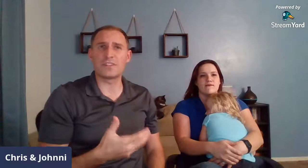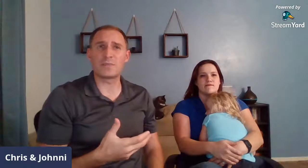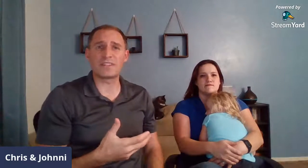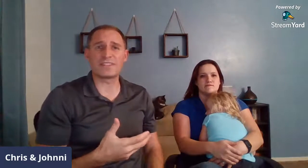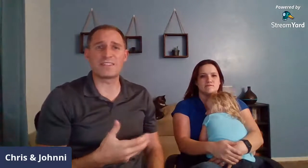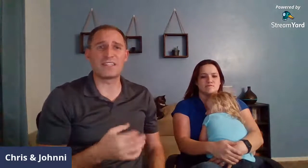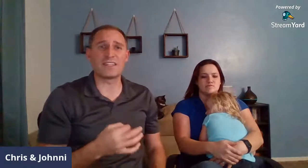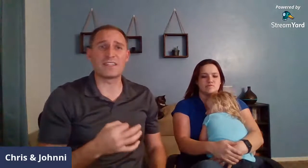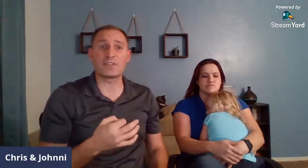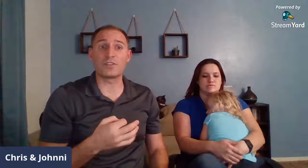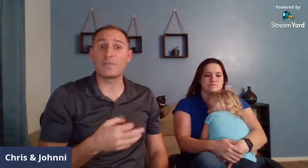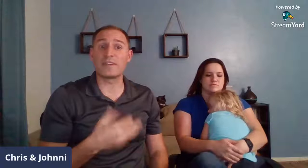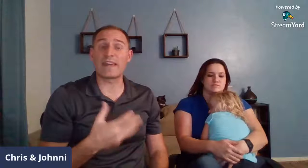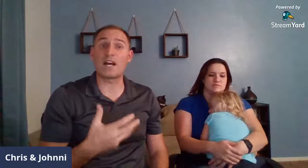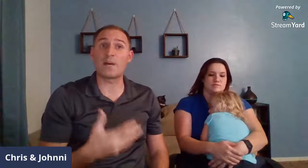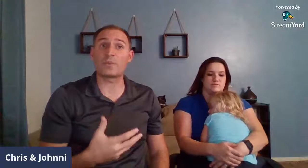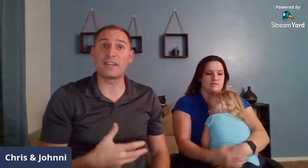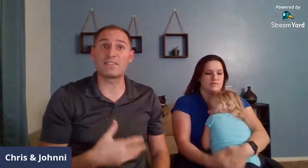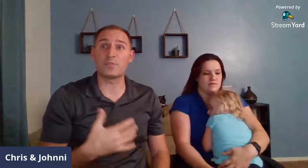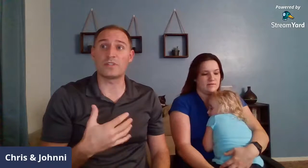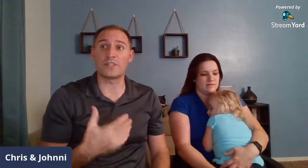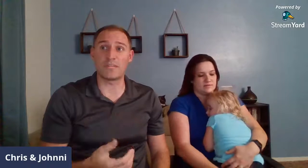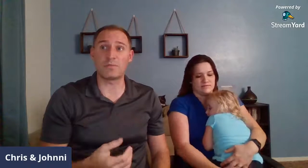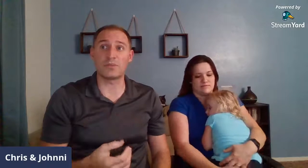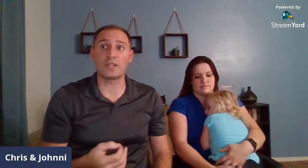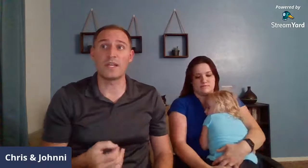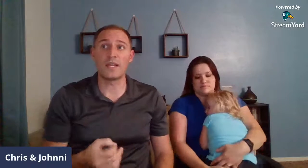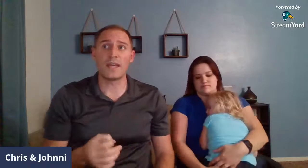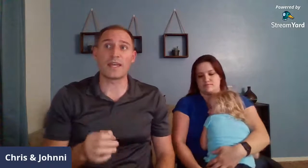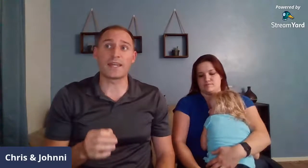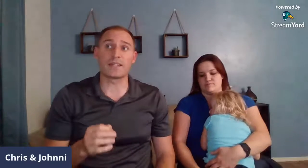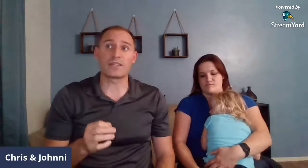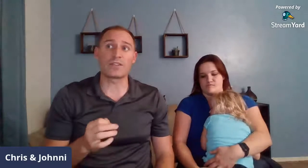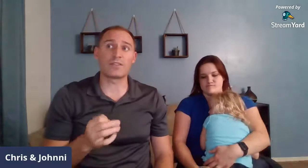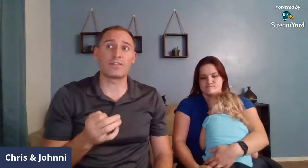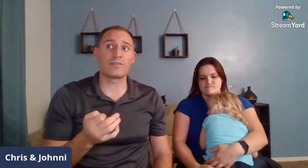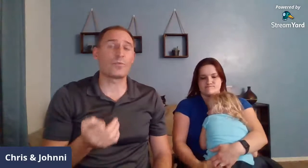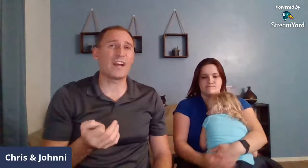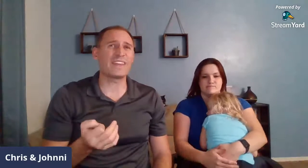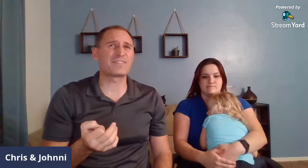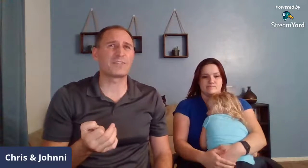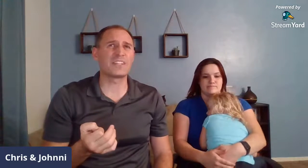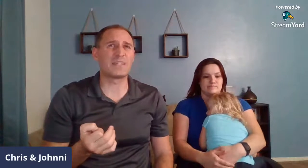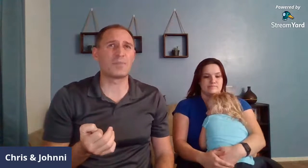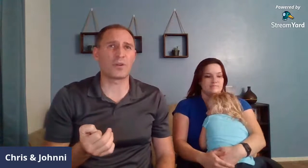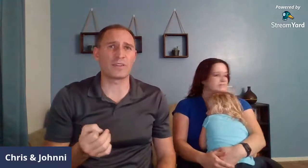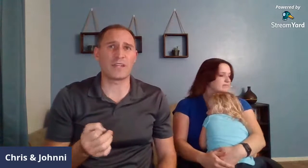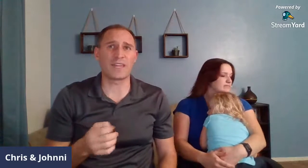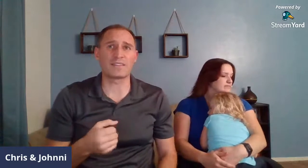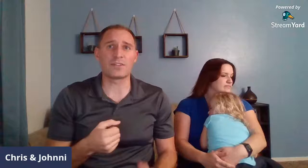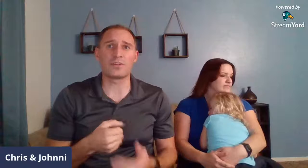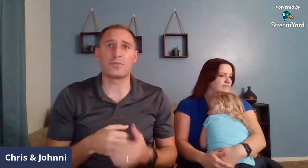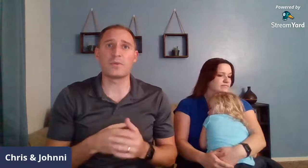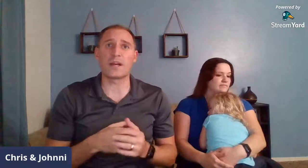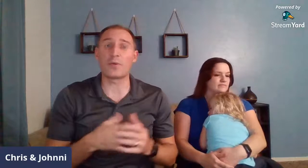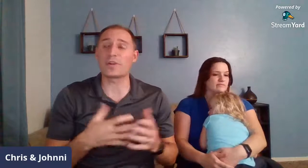bit this evening is going to be that comprehensible input and why that's really important. And so I want to bring